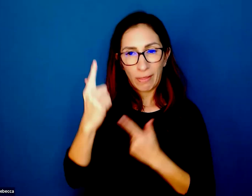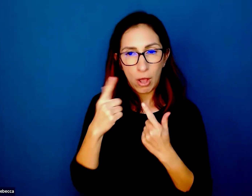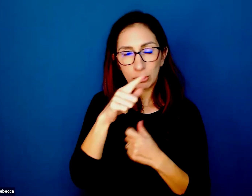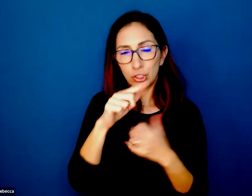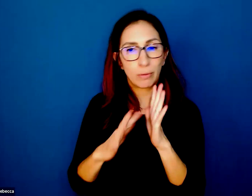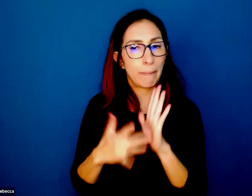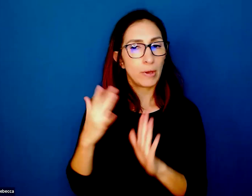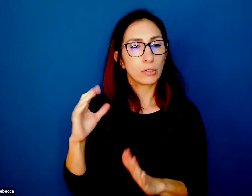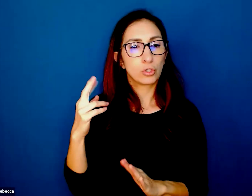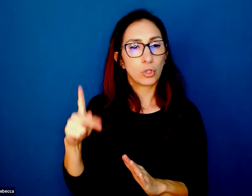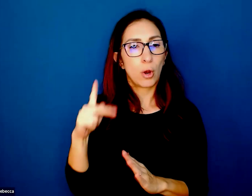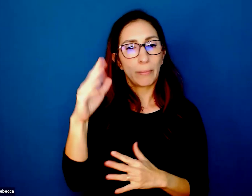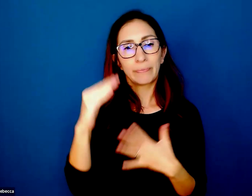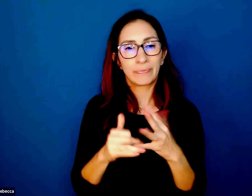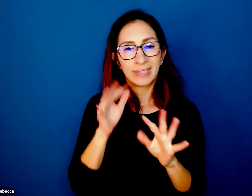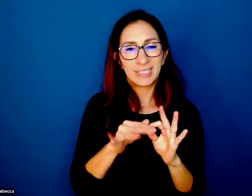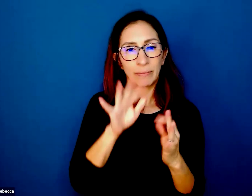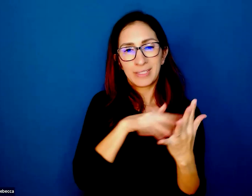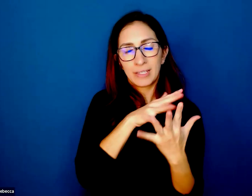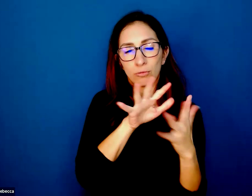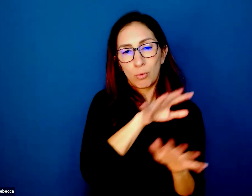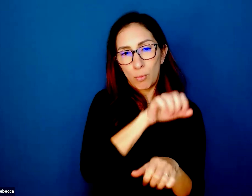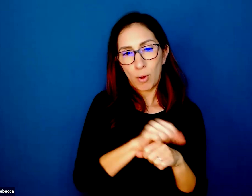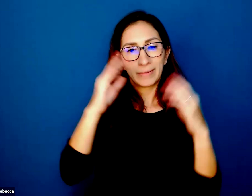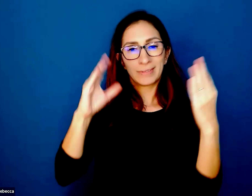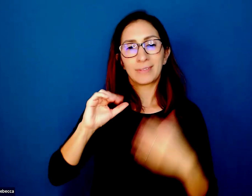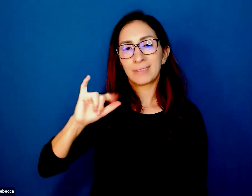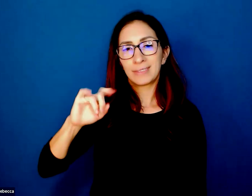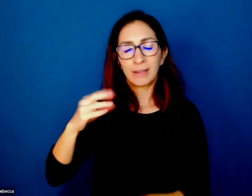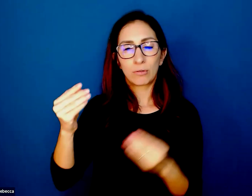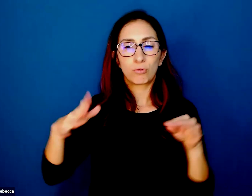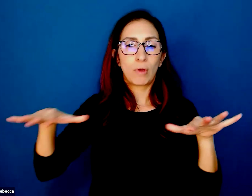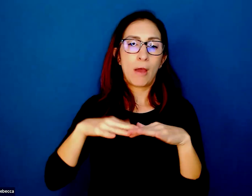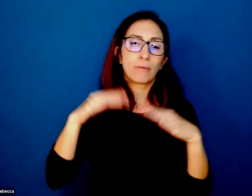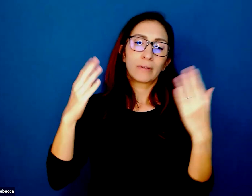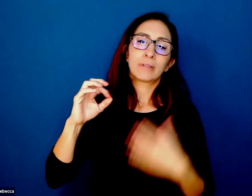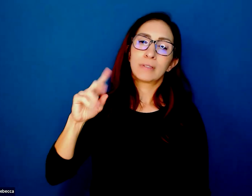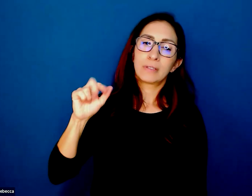Stellar WP, Termageddon, Web Yes.